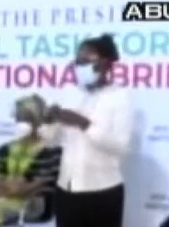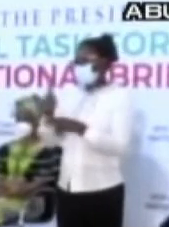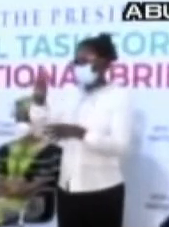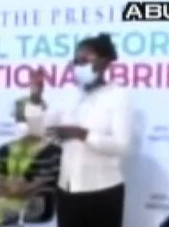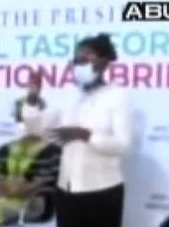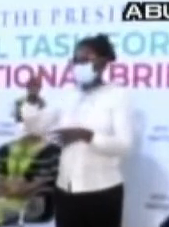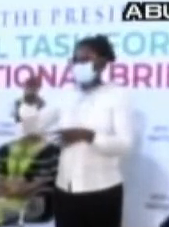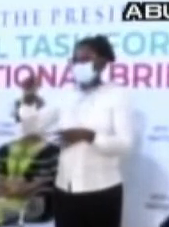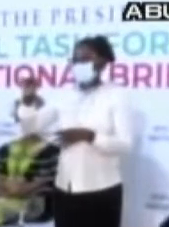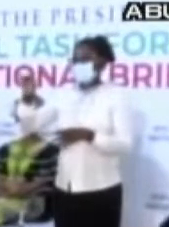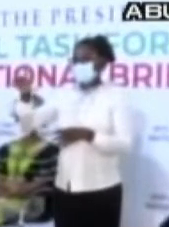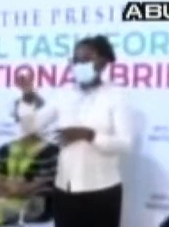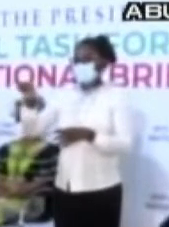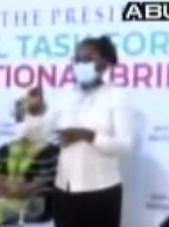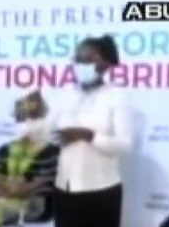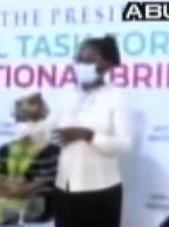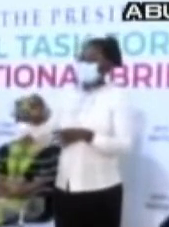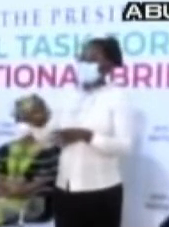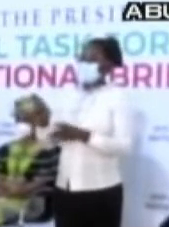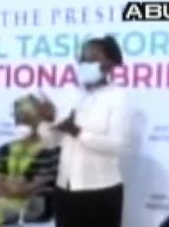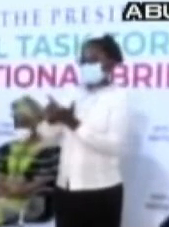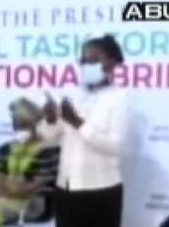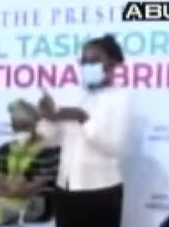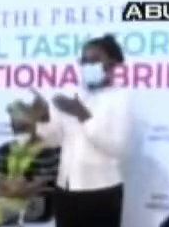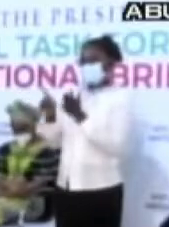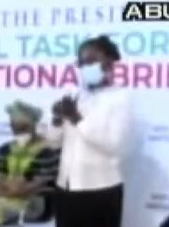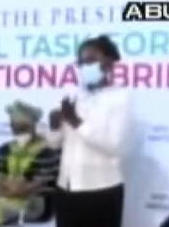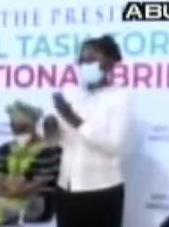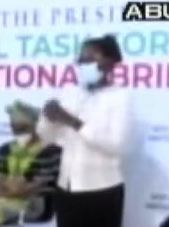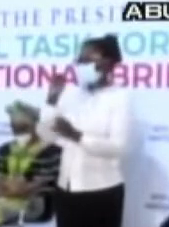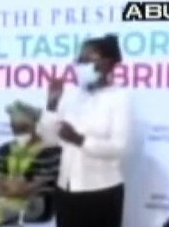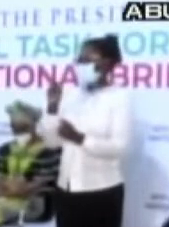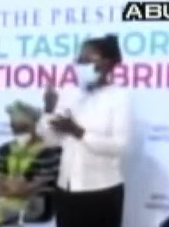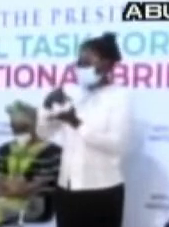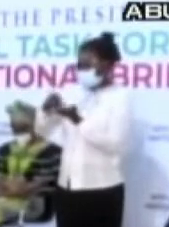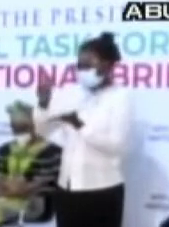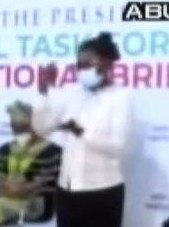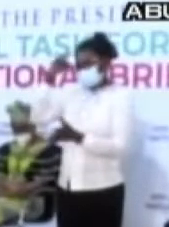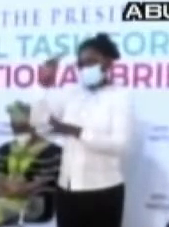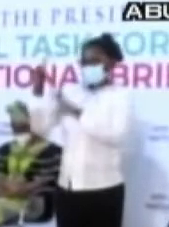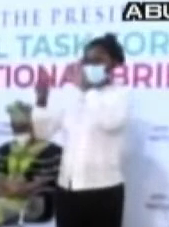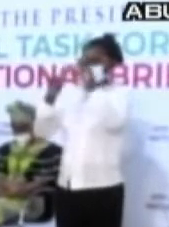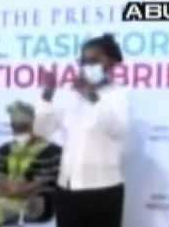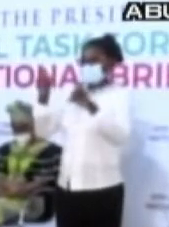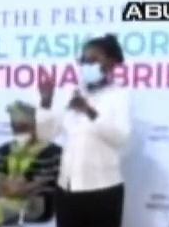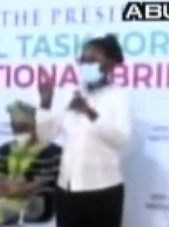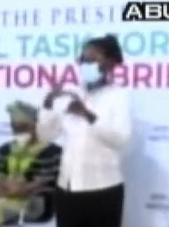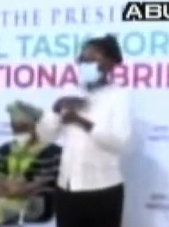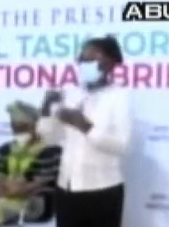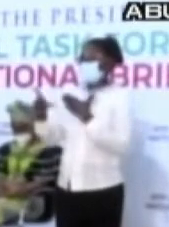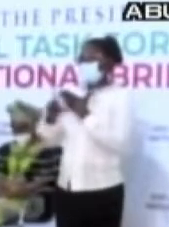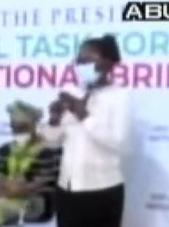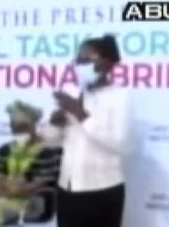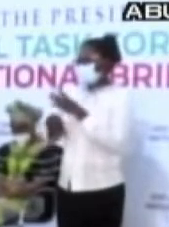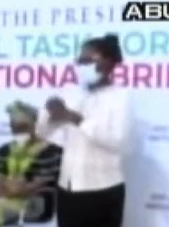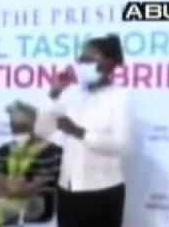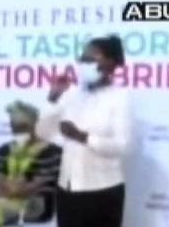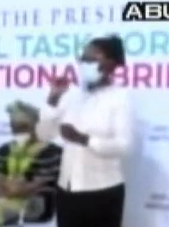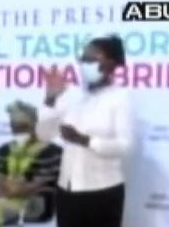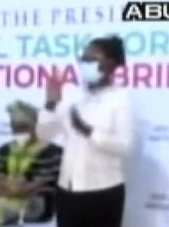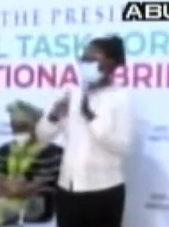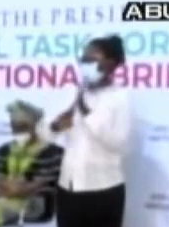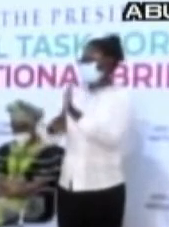print out a QR code, pay for the test. And in order to print out the QR code, by the way, you have